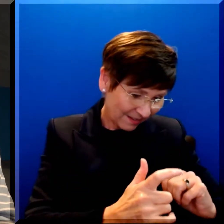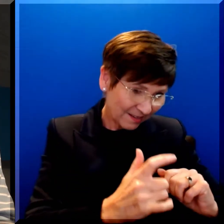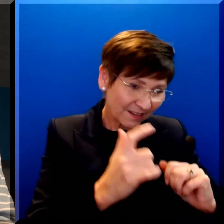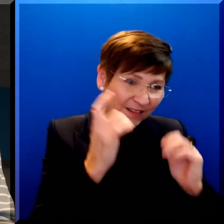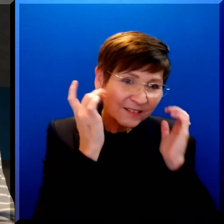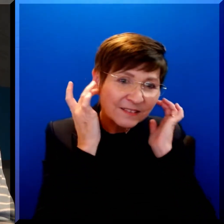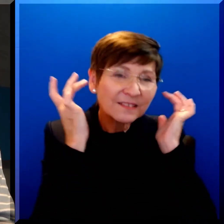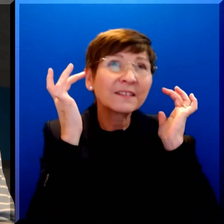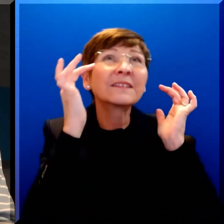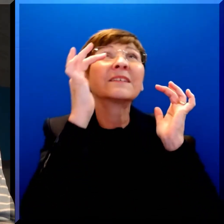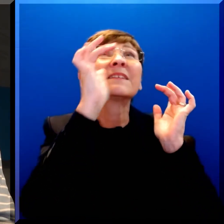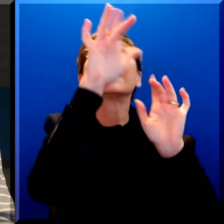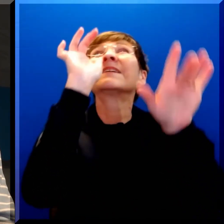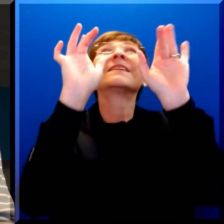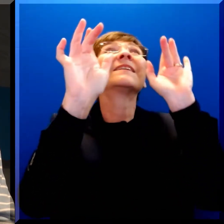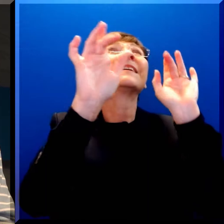can wear.